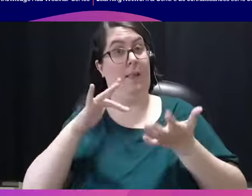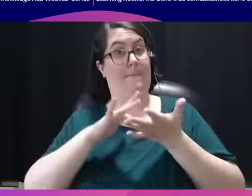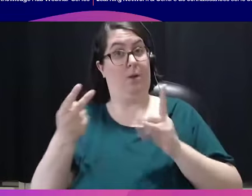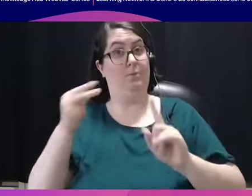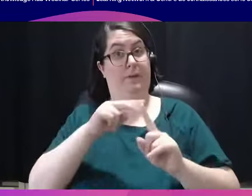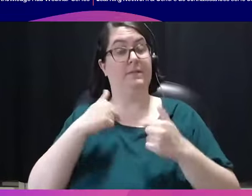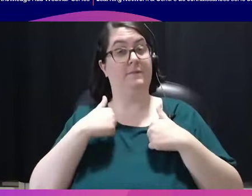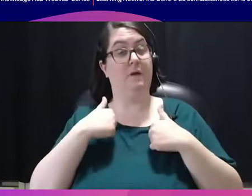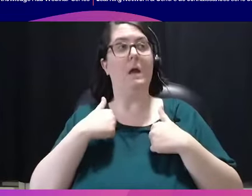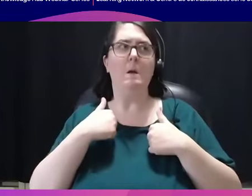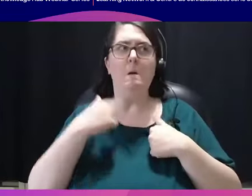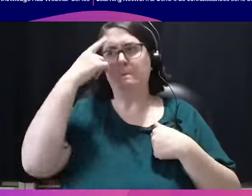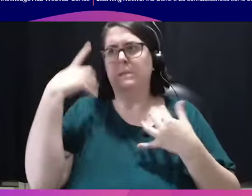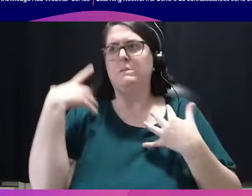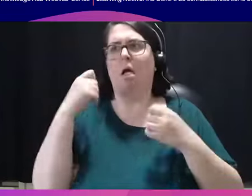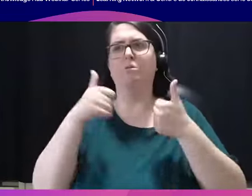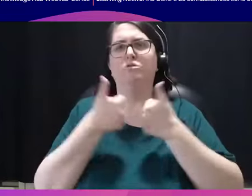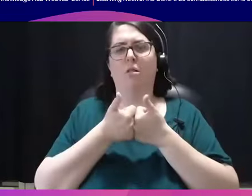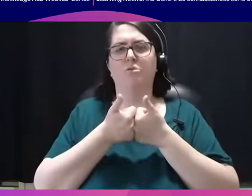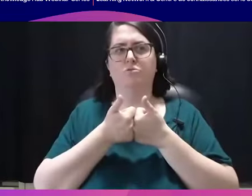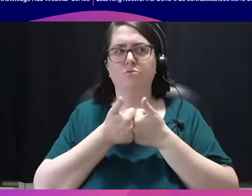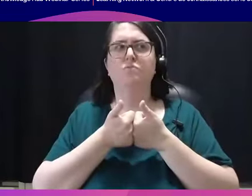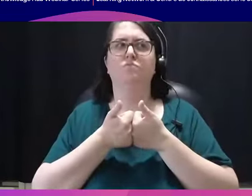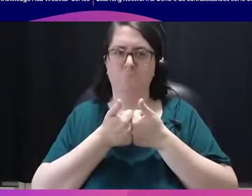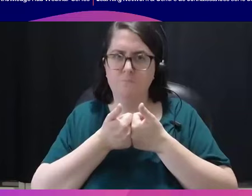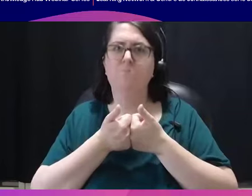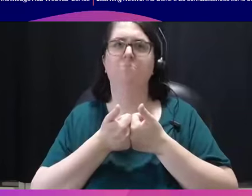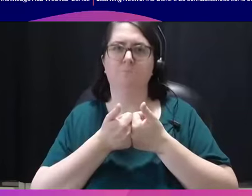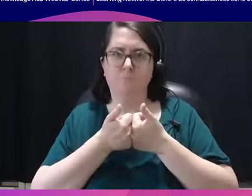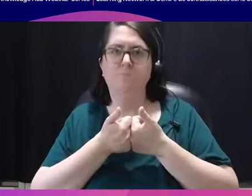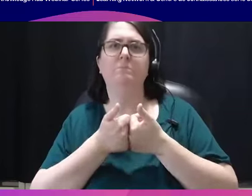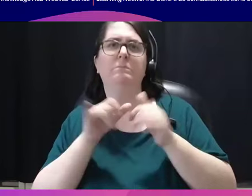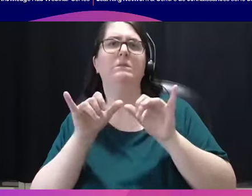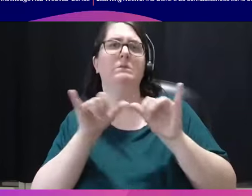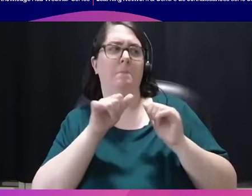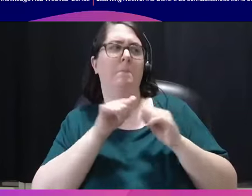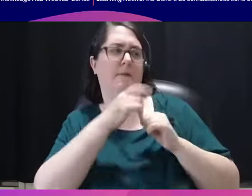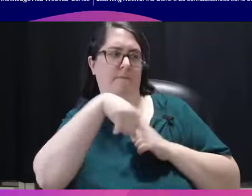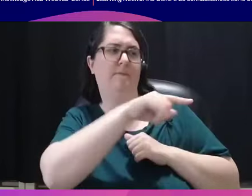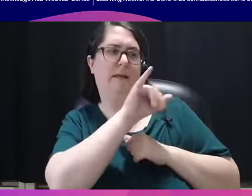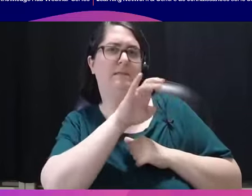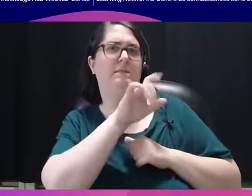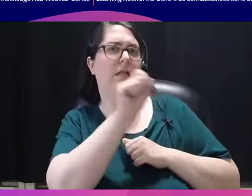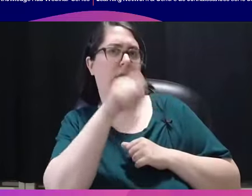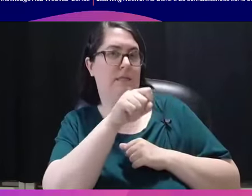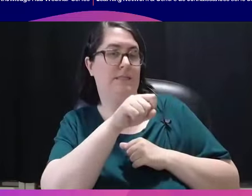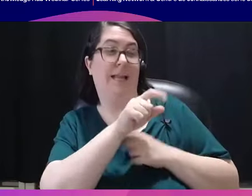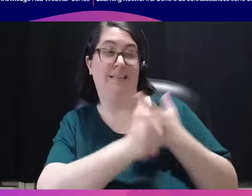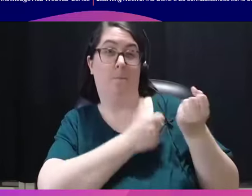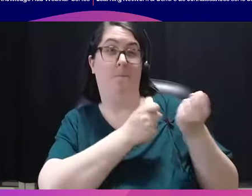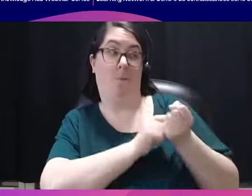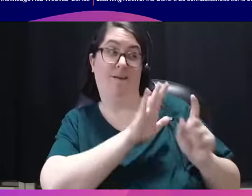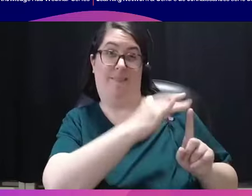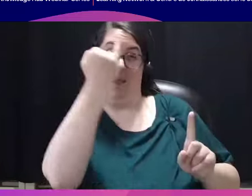say that mental health challenges are still very much present in the incel community and amplify these issues